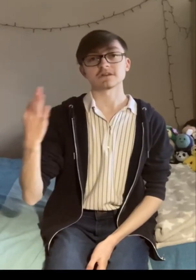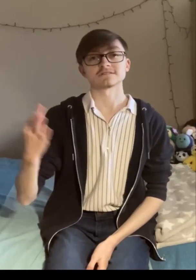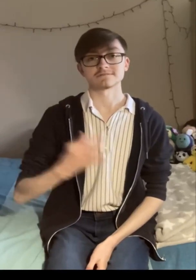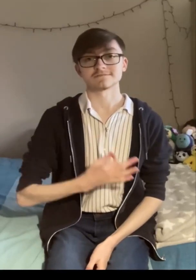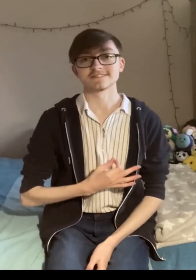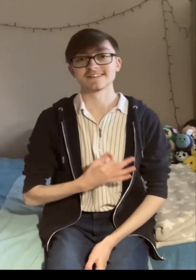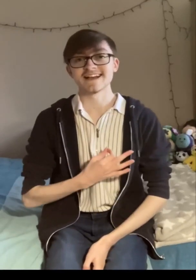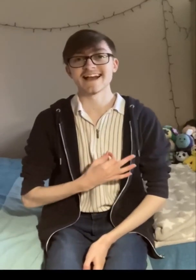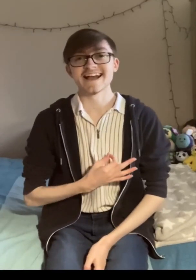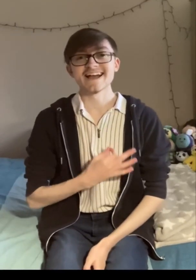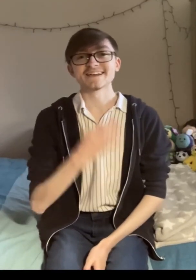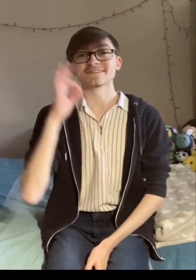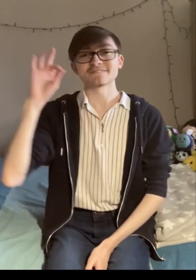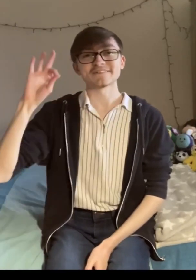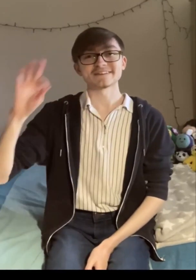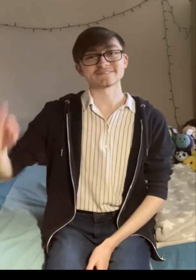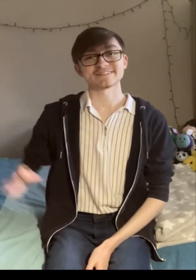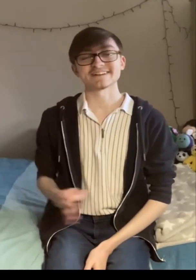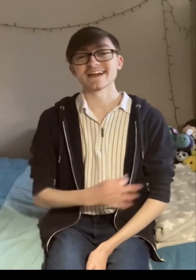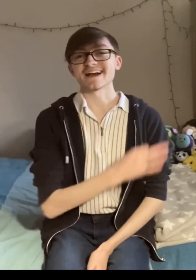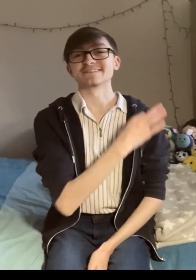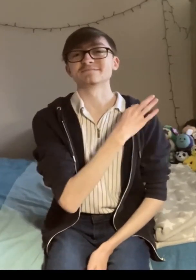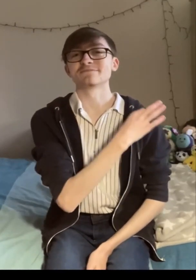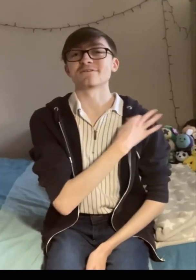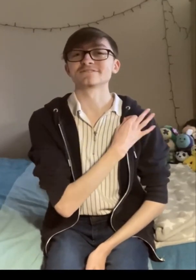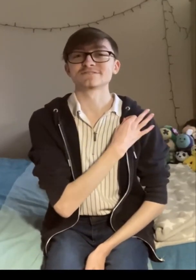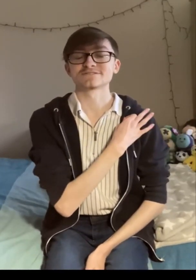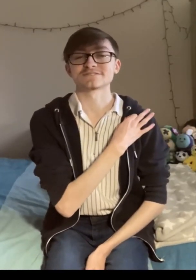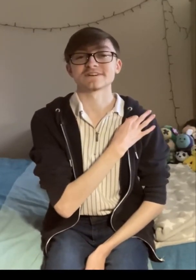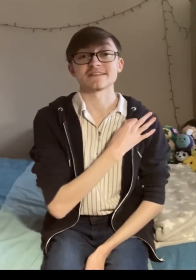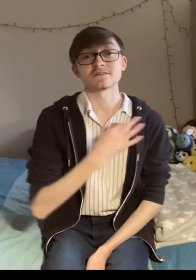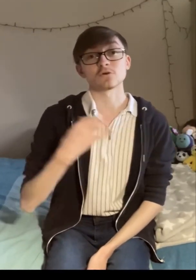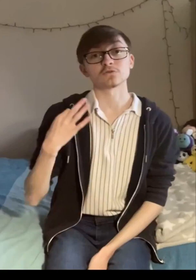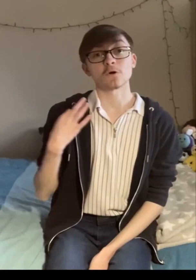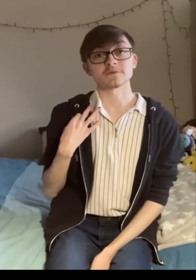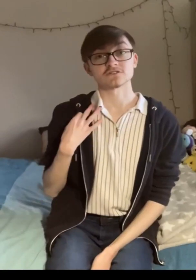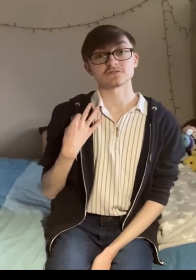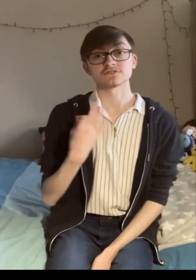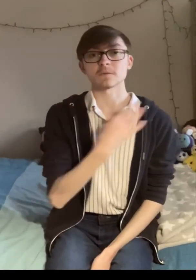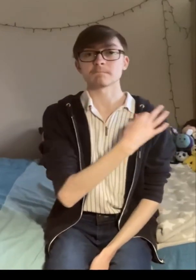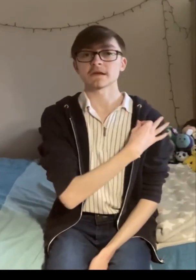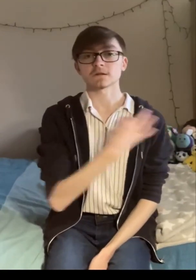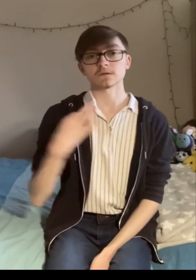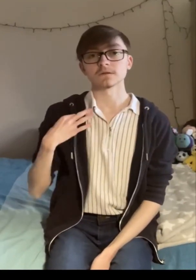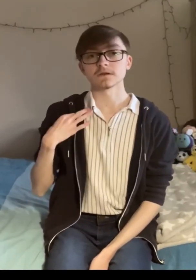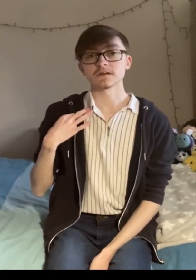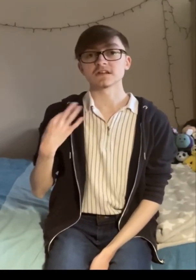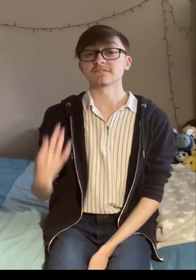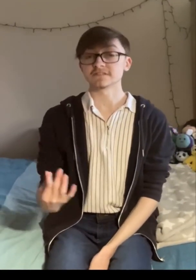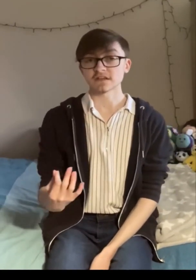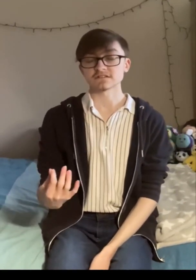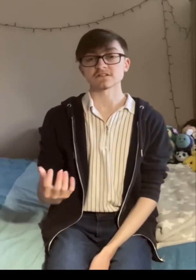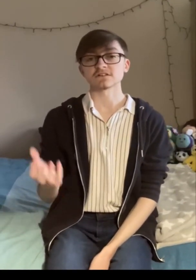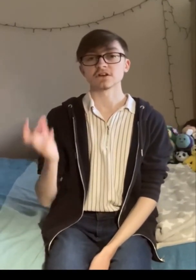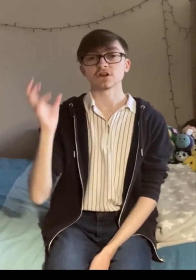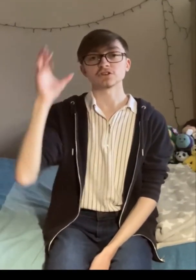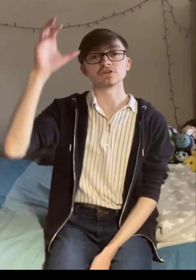yes. You get your thumb on your index finger and you put onto your shoulder and then on your opposite shoulder. So medical. And then for center,